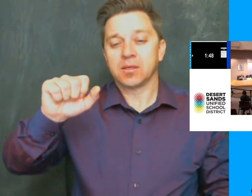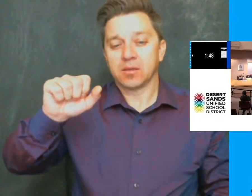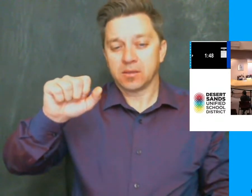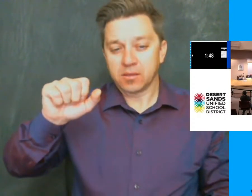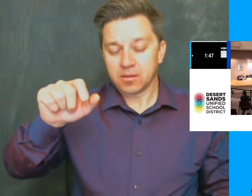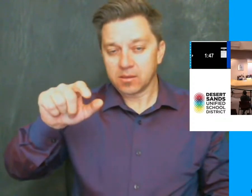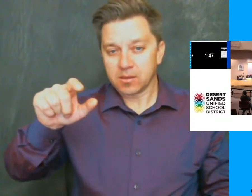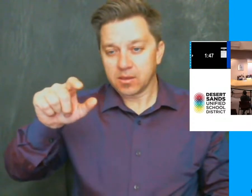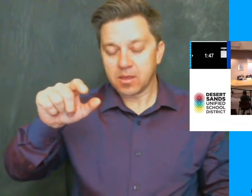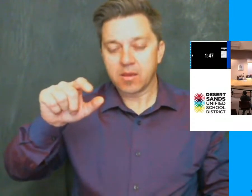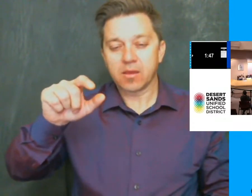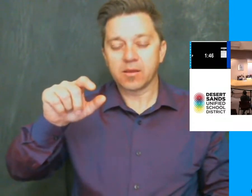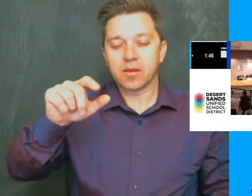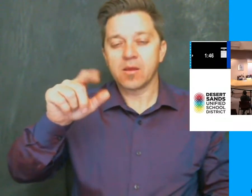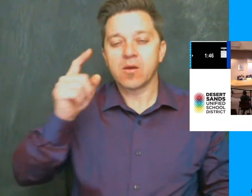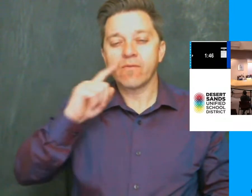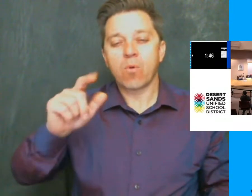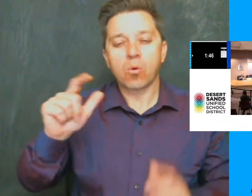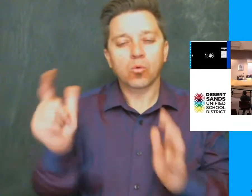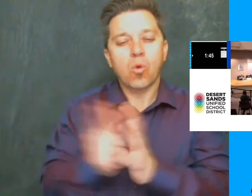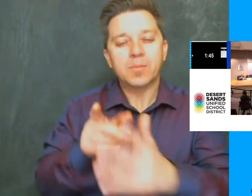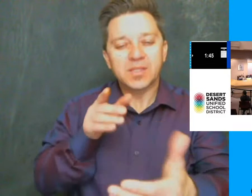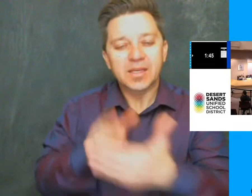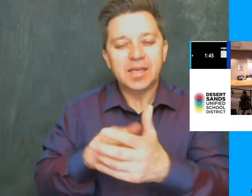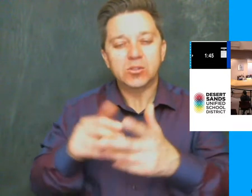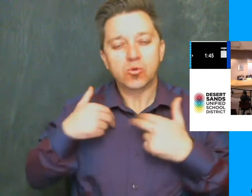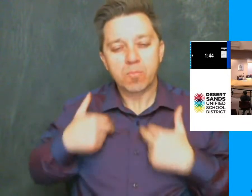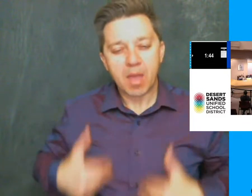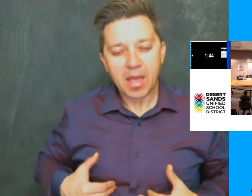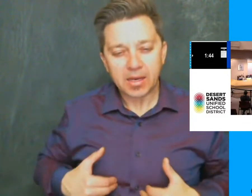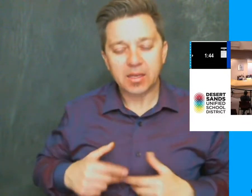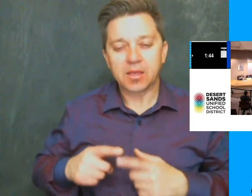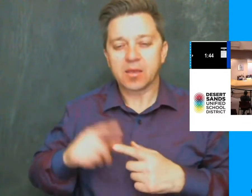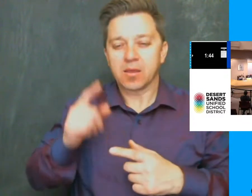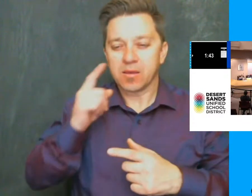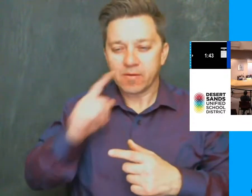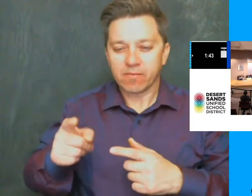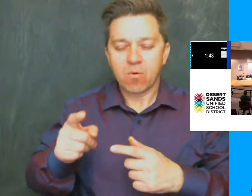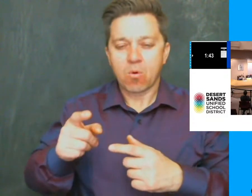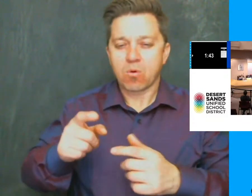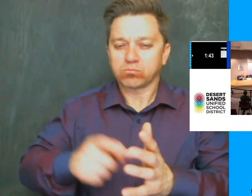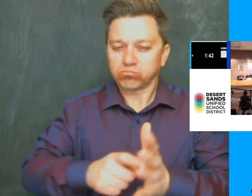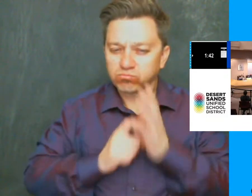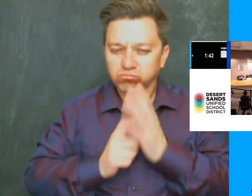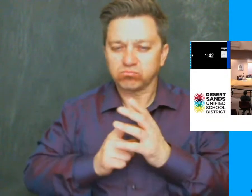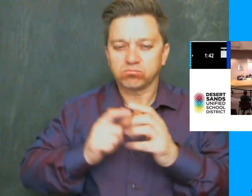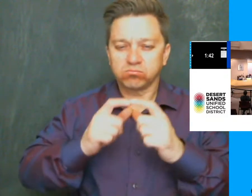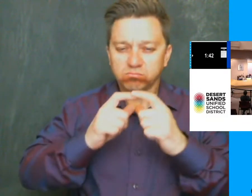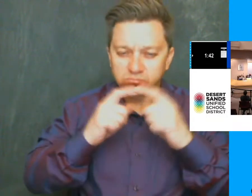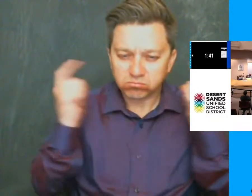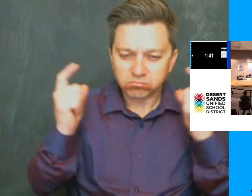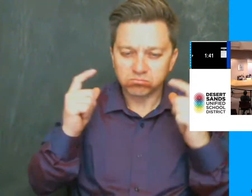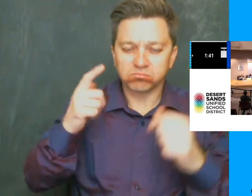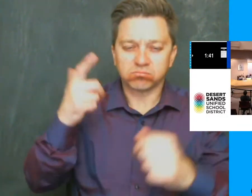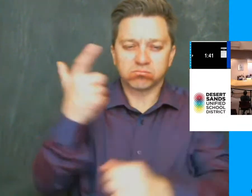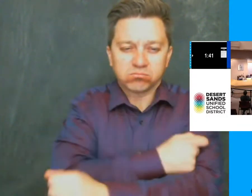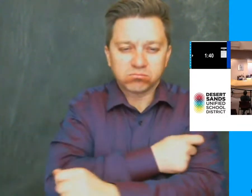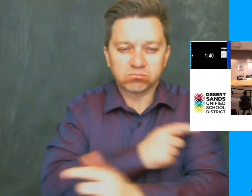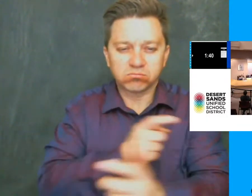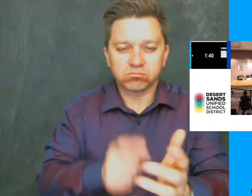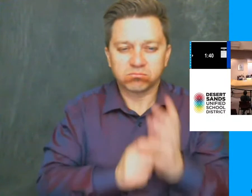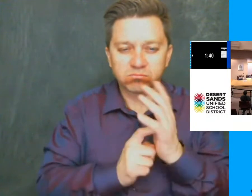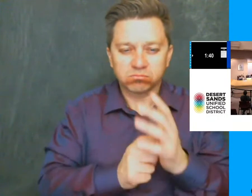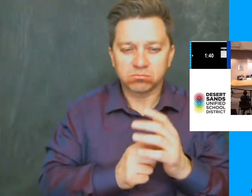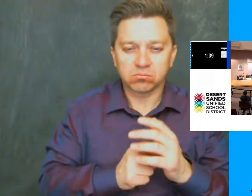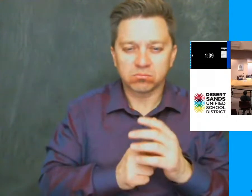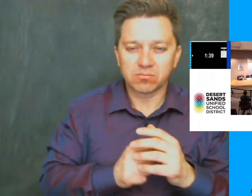court for crimes against humanity, for imposing mask and vaccine mandates without informed consent. Ma'am, could you